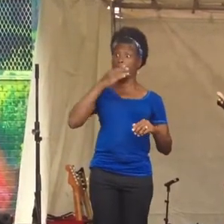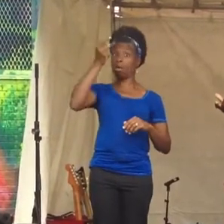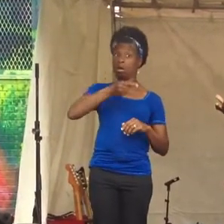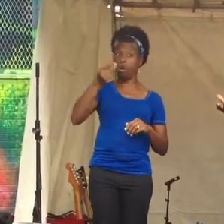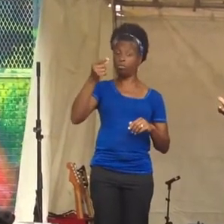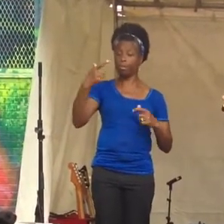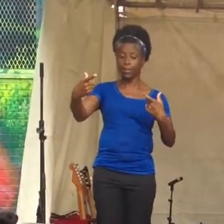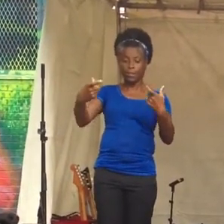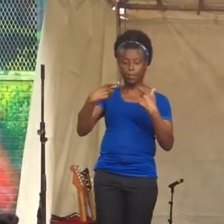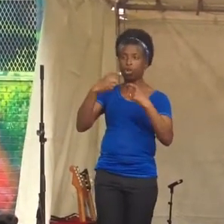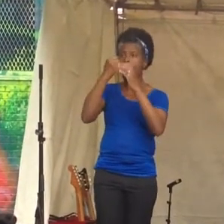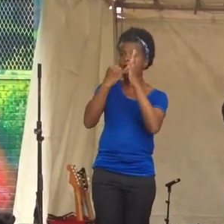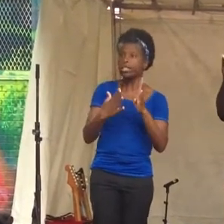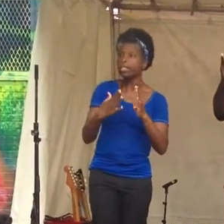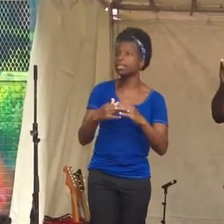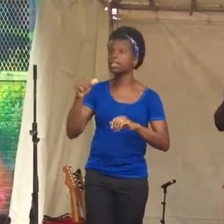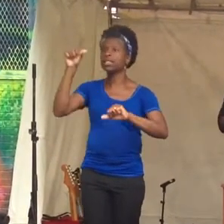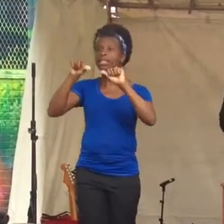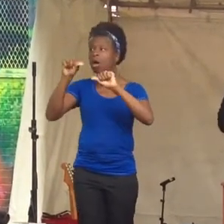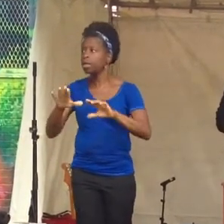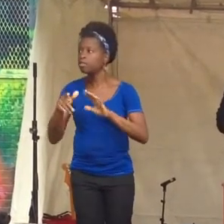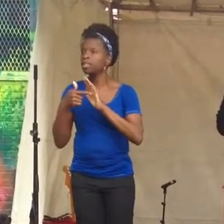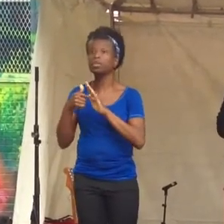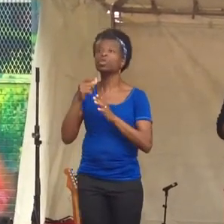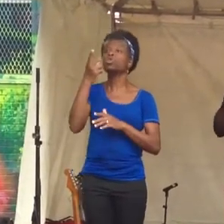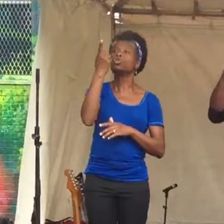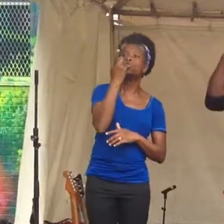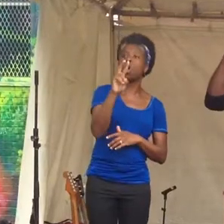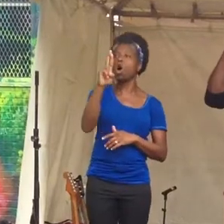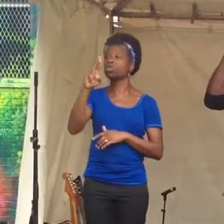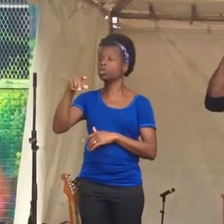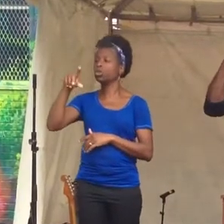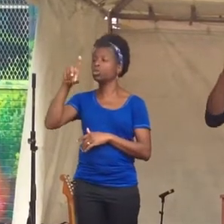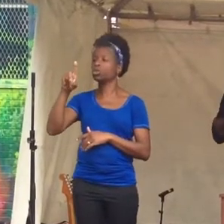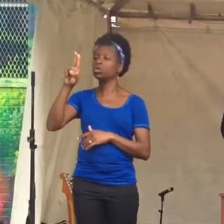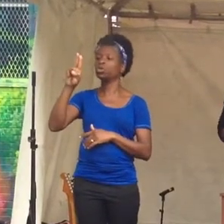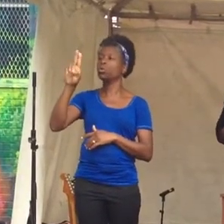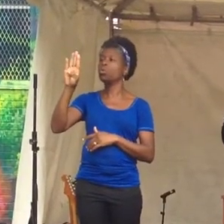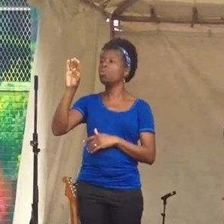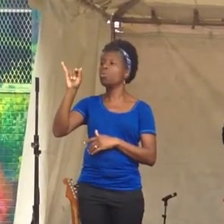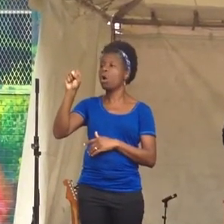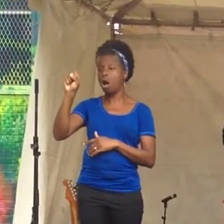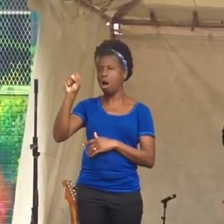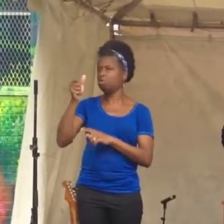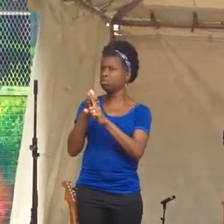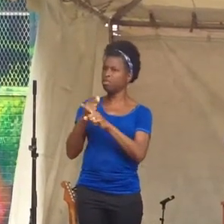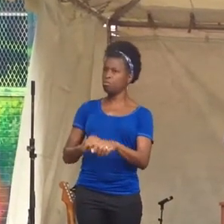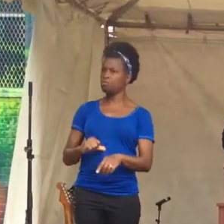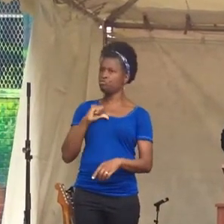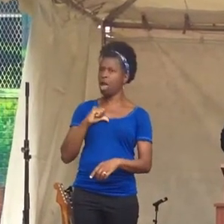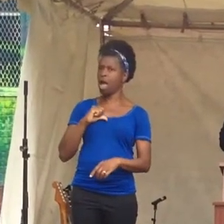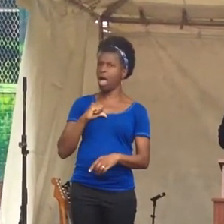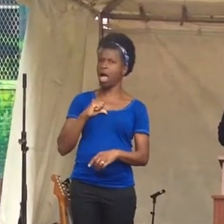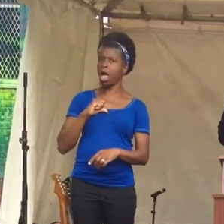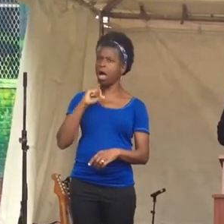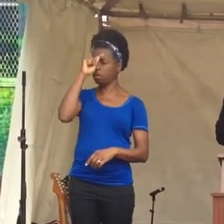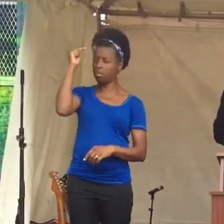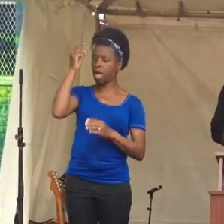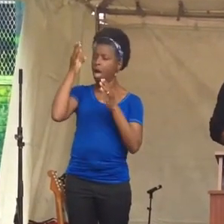and scientists like a Dr. Du Bois, proudly a son of the Negro people, who has contributed to